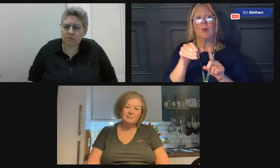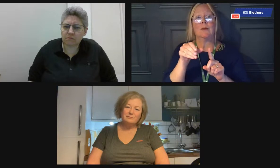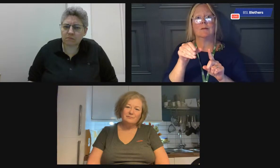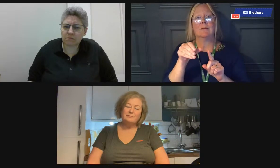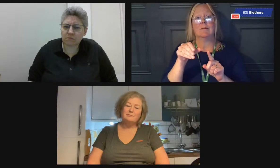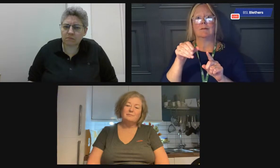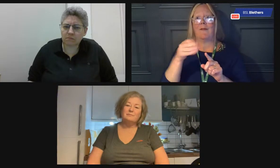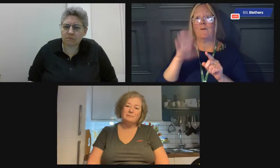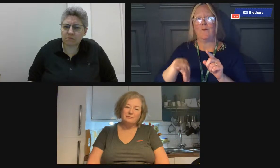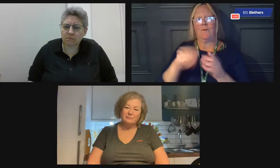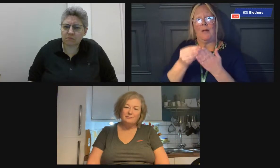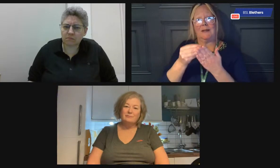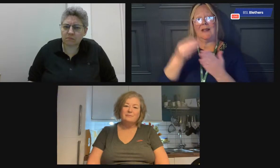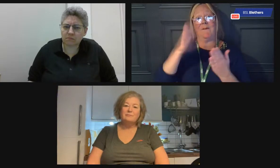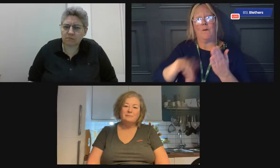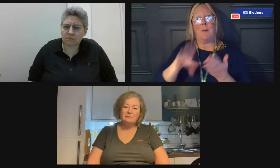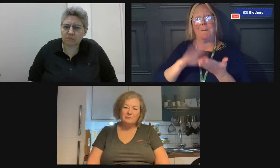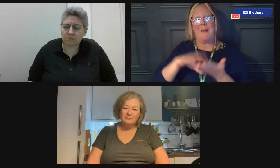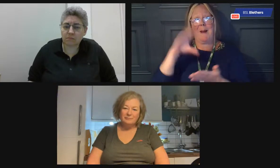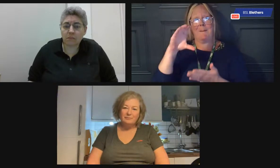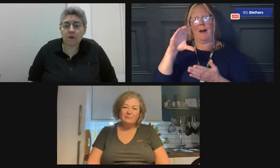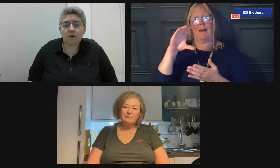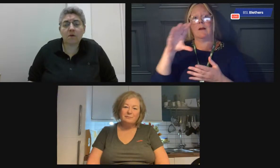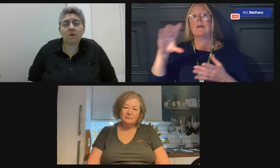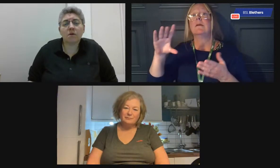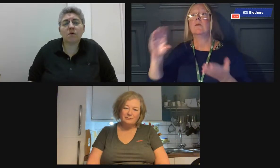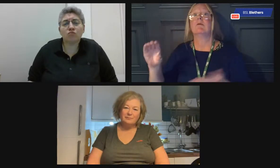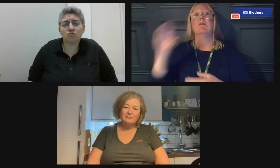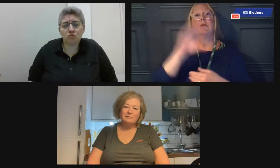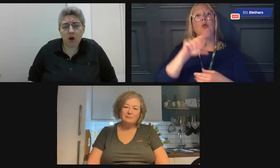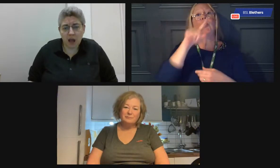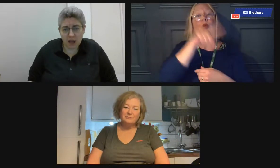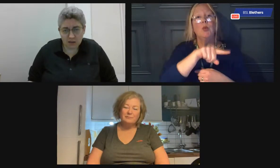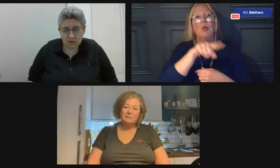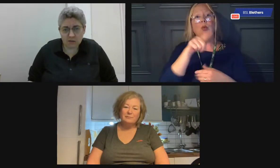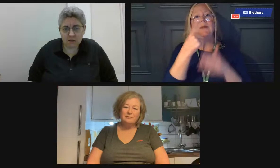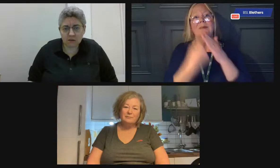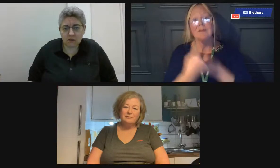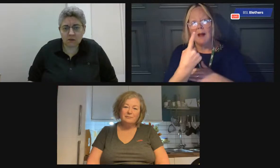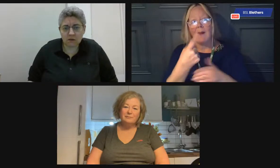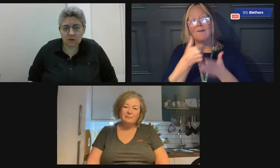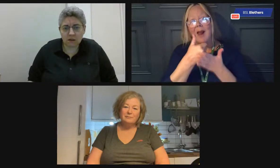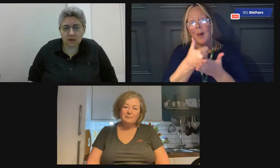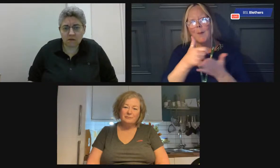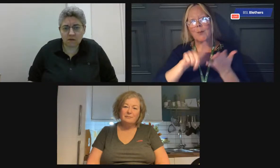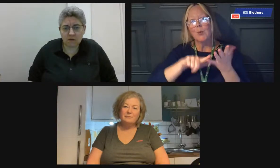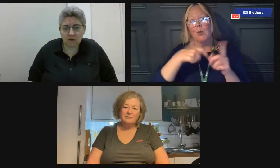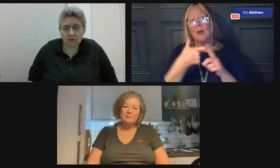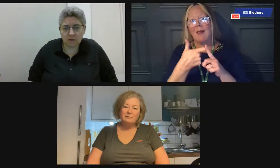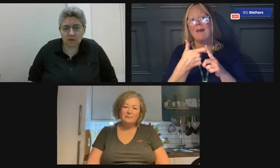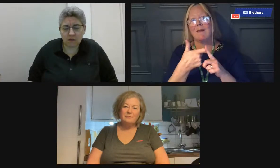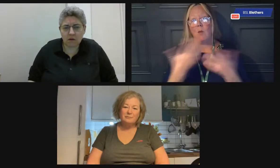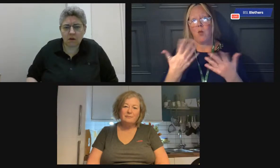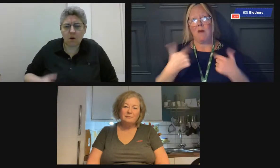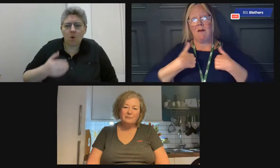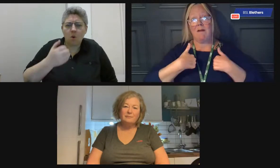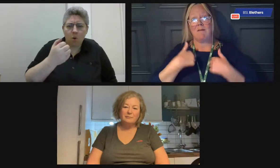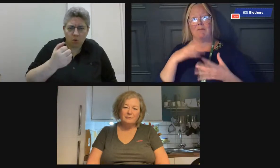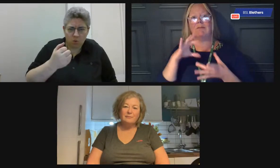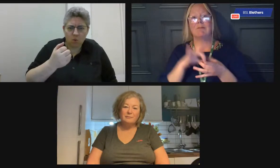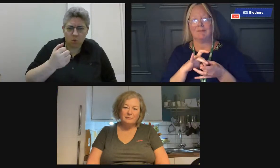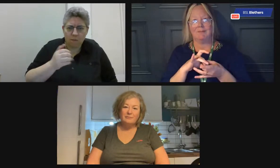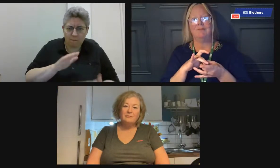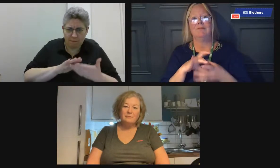make sure that they have access to information and so on. And because of funding from MacMillan, we were able to work